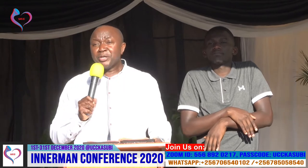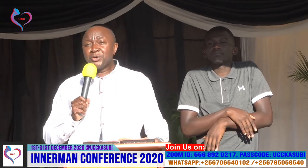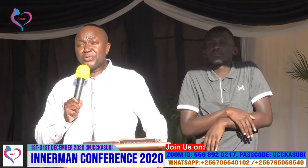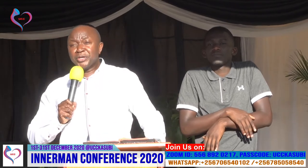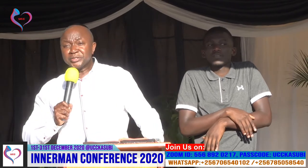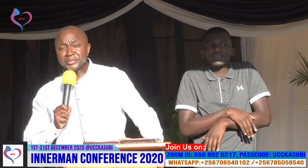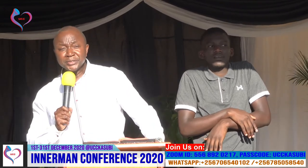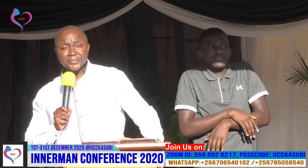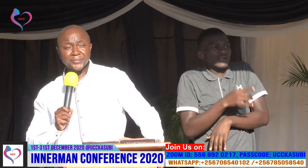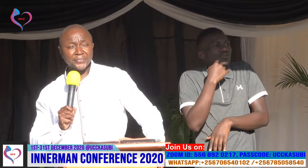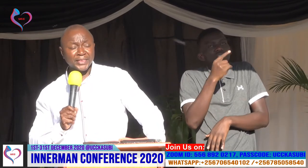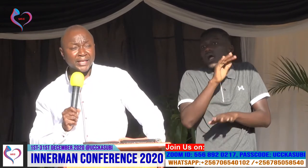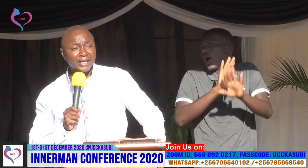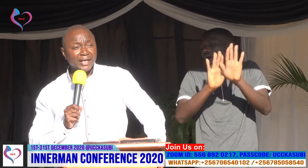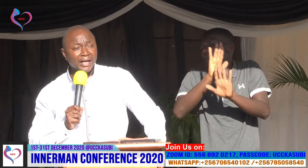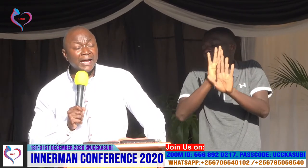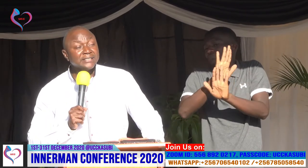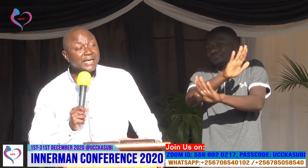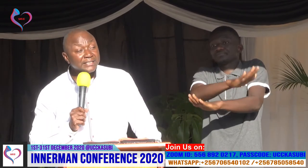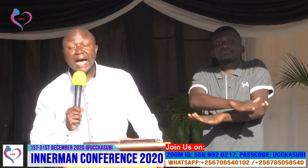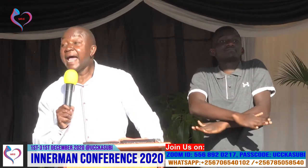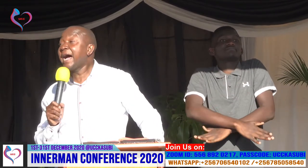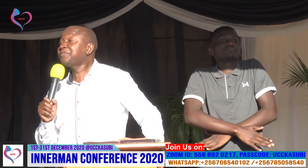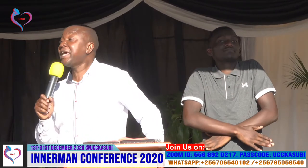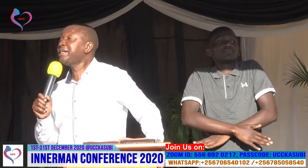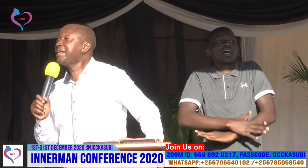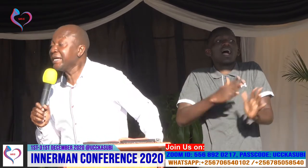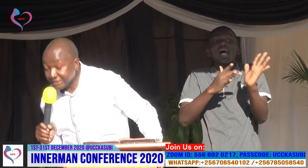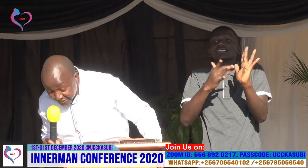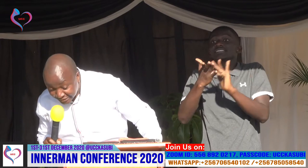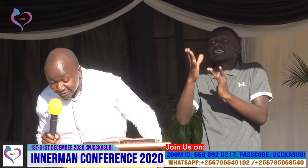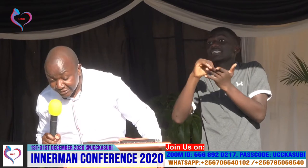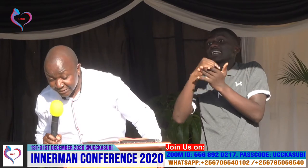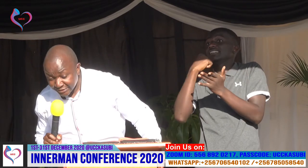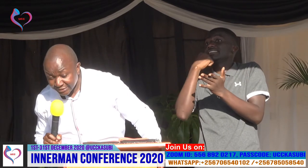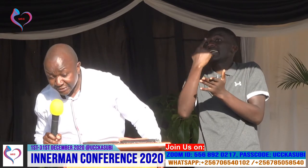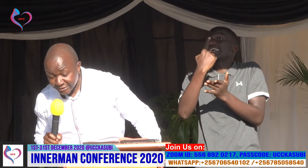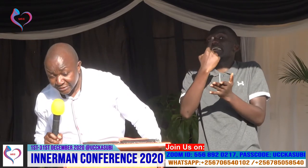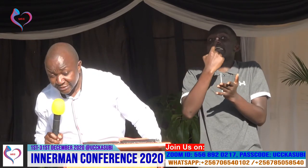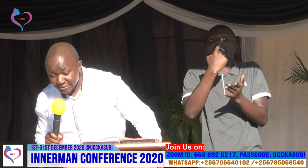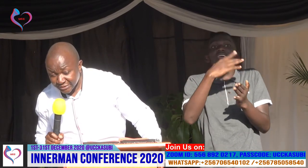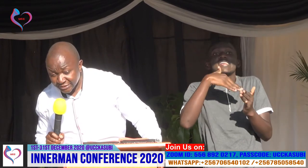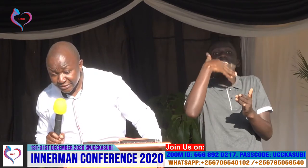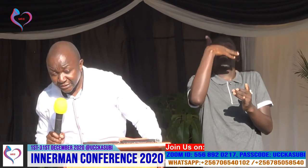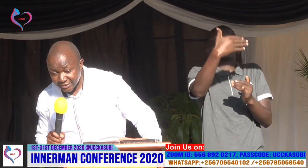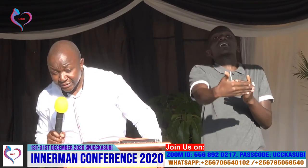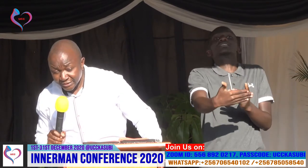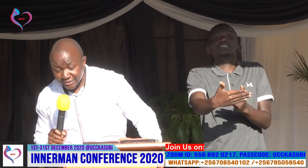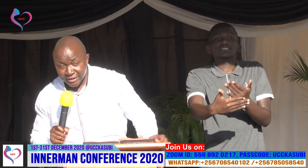We'll tell him you'll be in your things. And he says, I have said next. Agambe nti ngambi